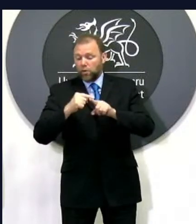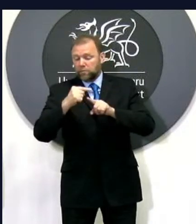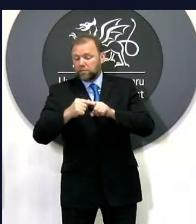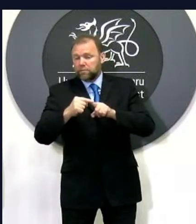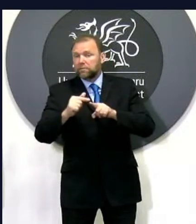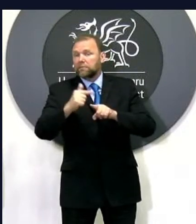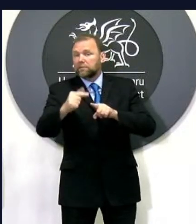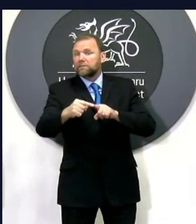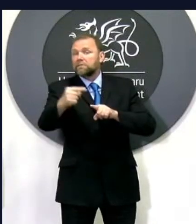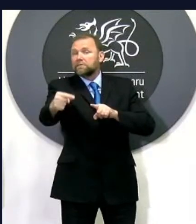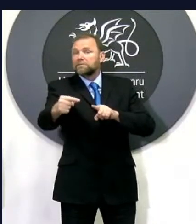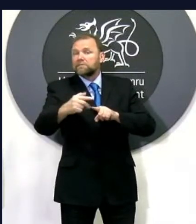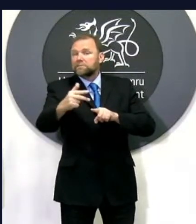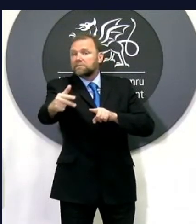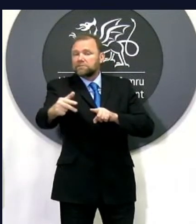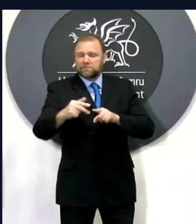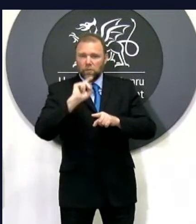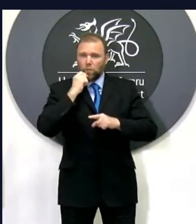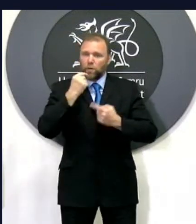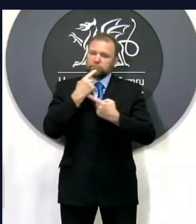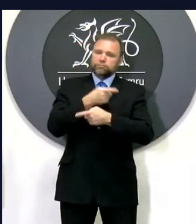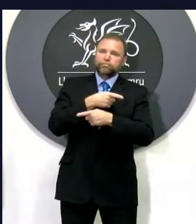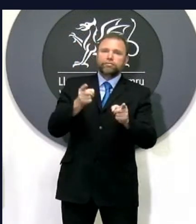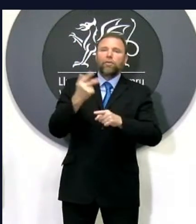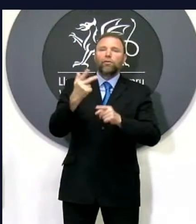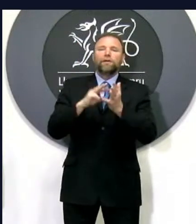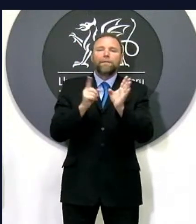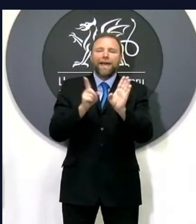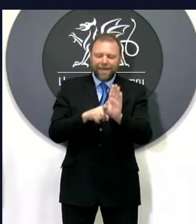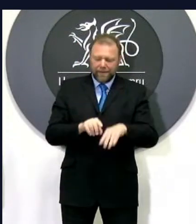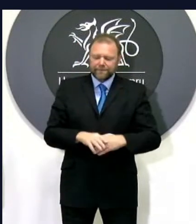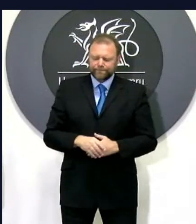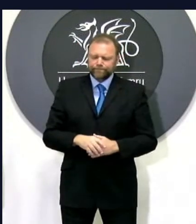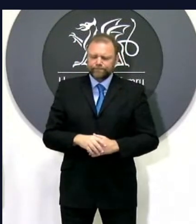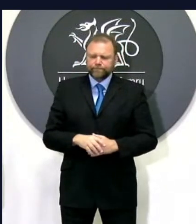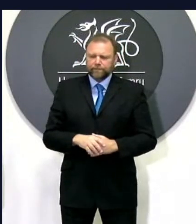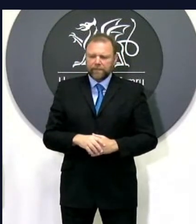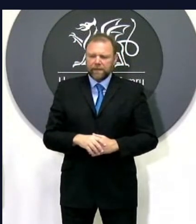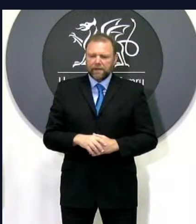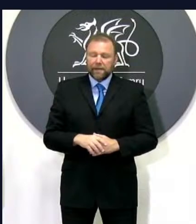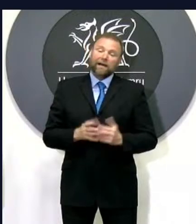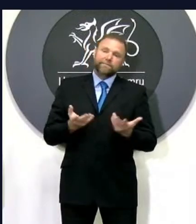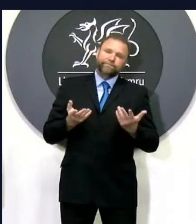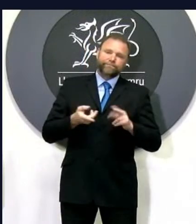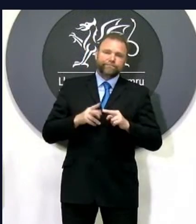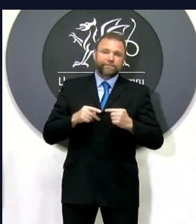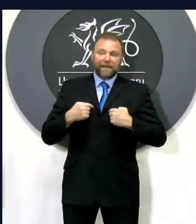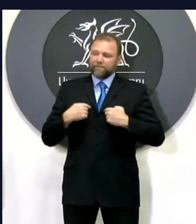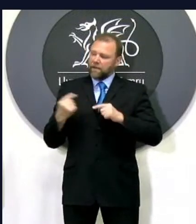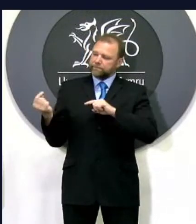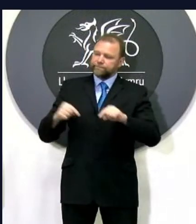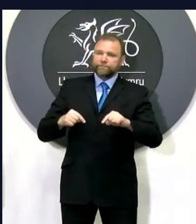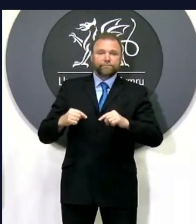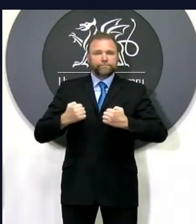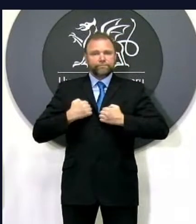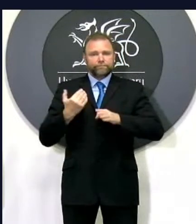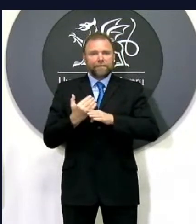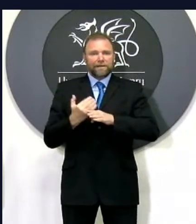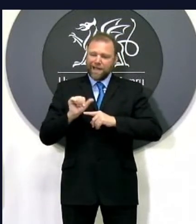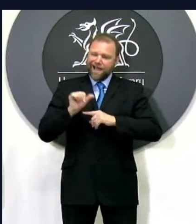on the 13th of May, then if I am doing my job after the election, the